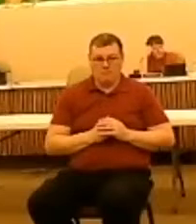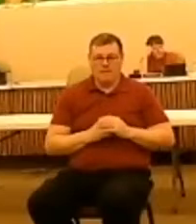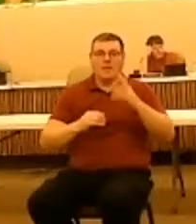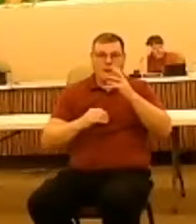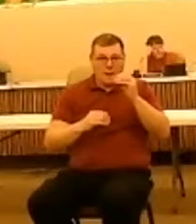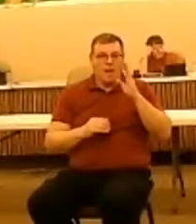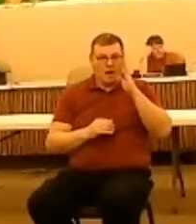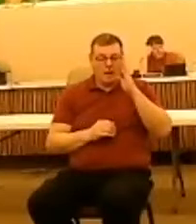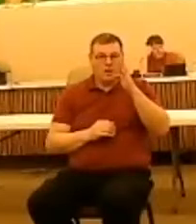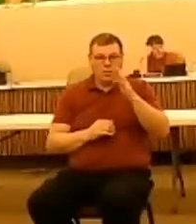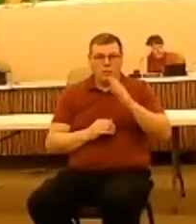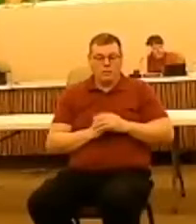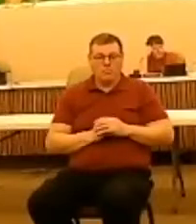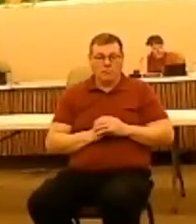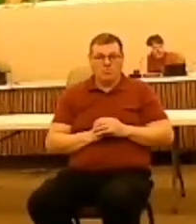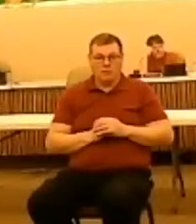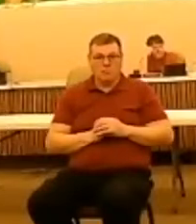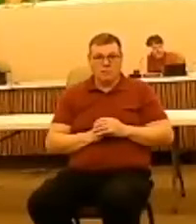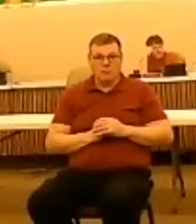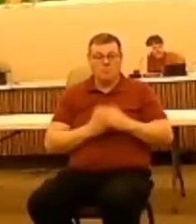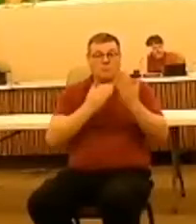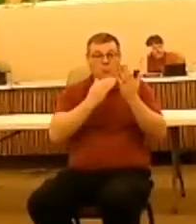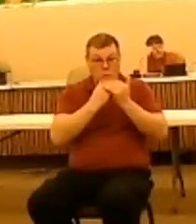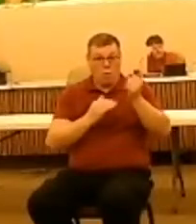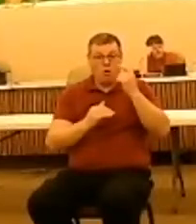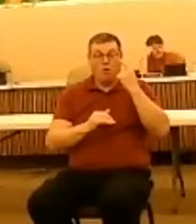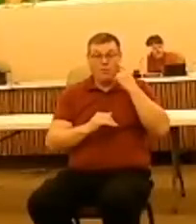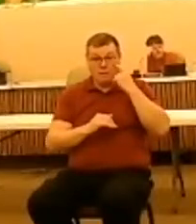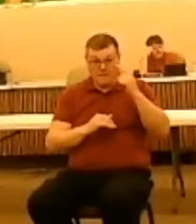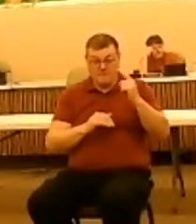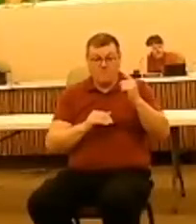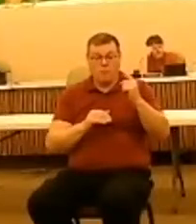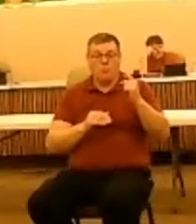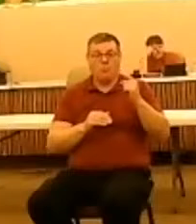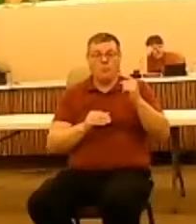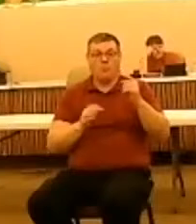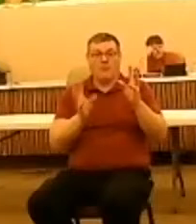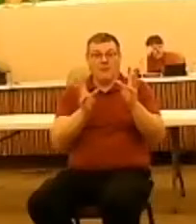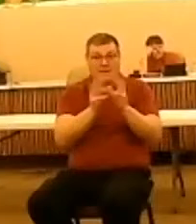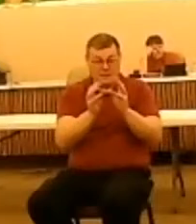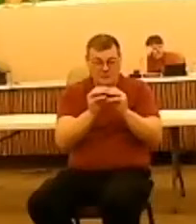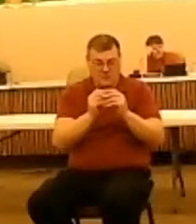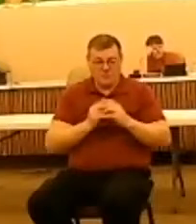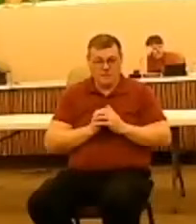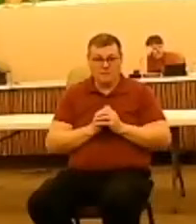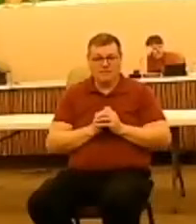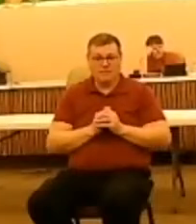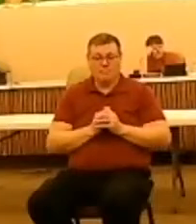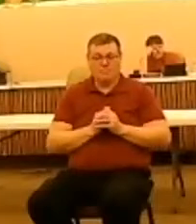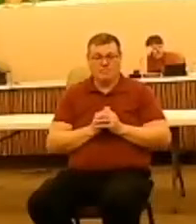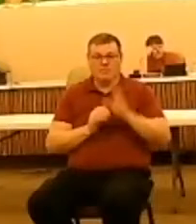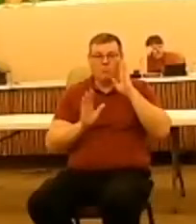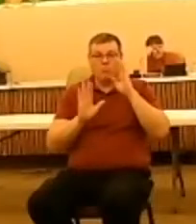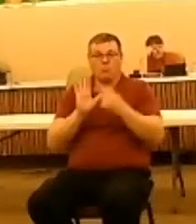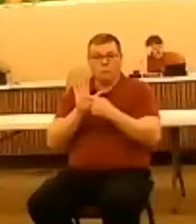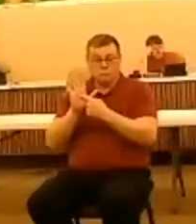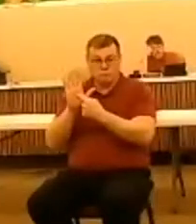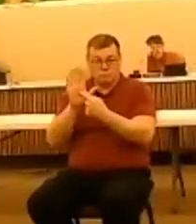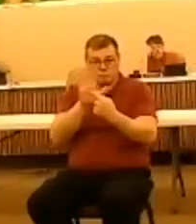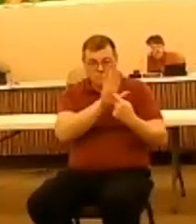So there will be, we'll call for the public hearing. We will present